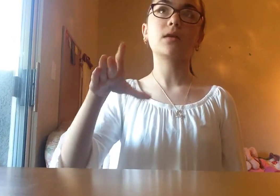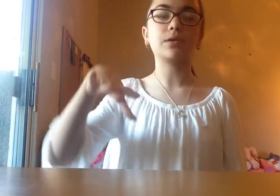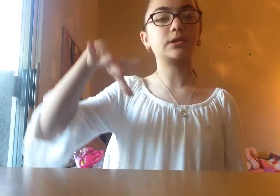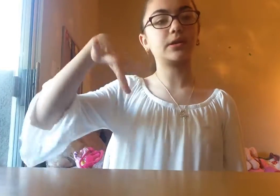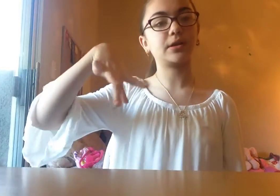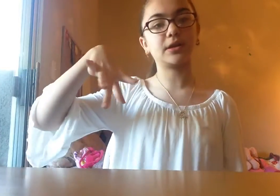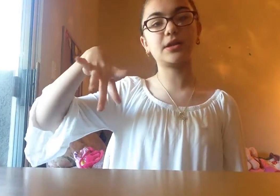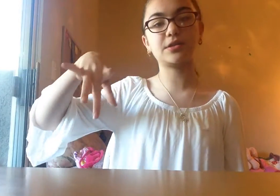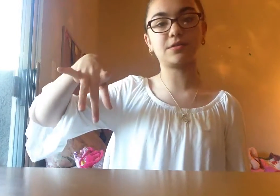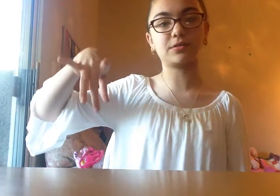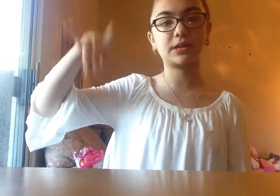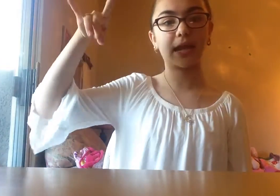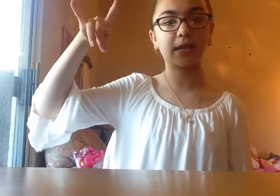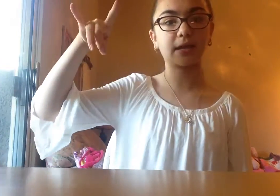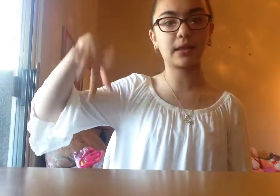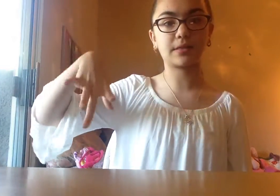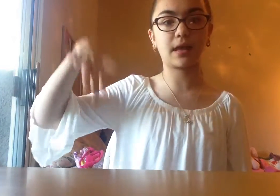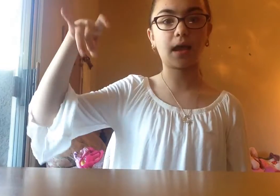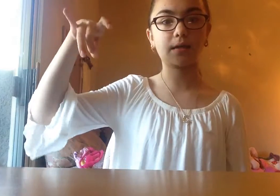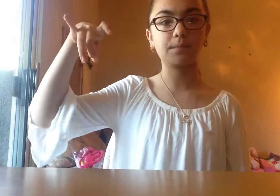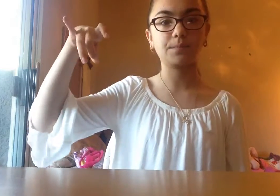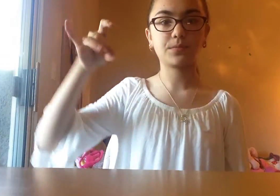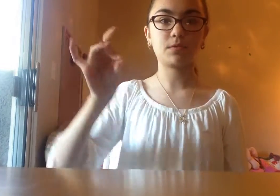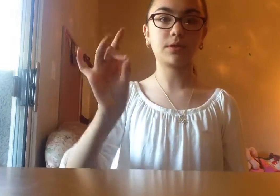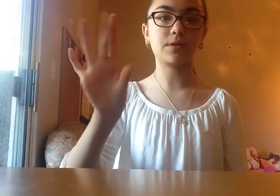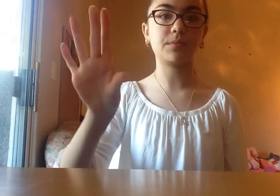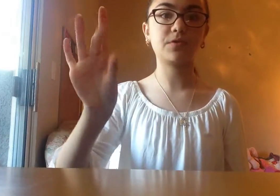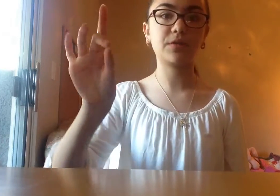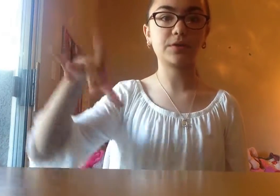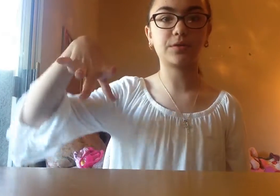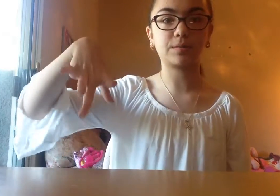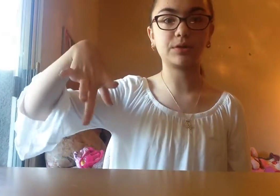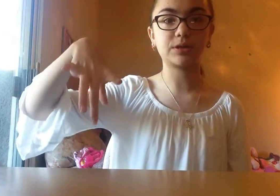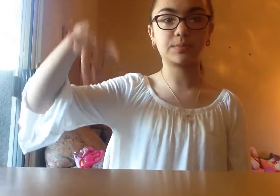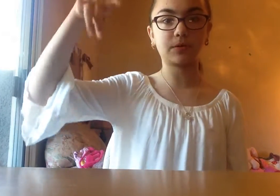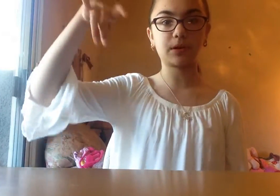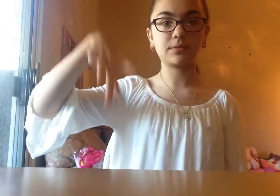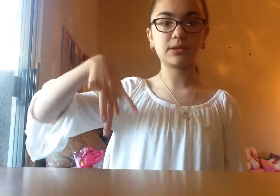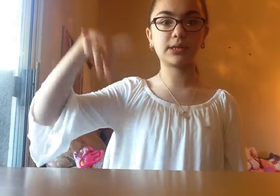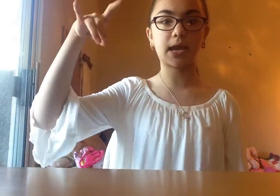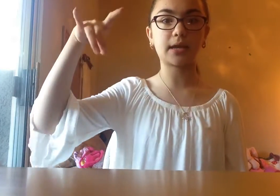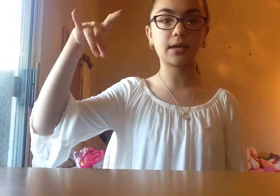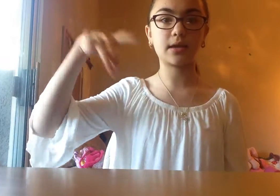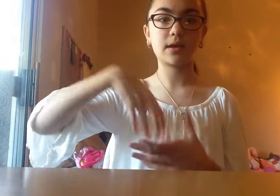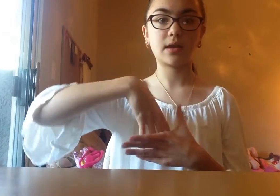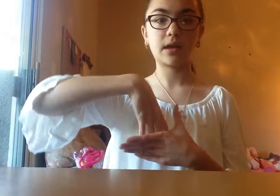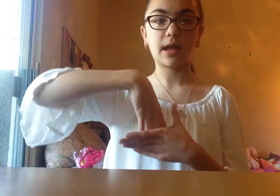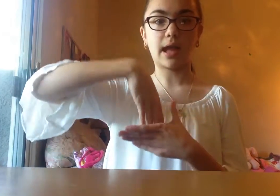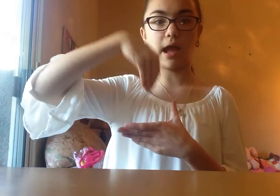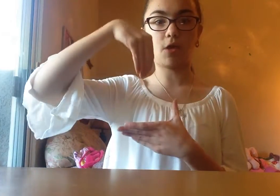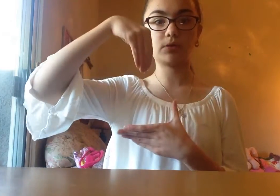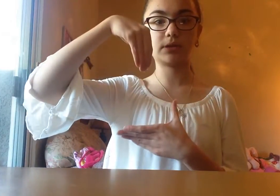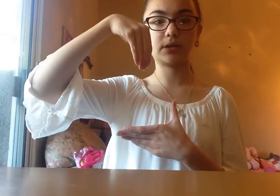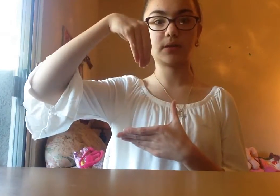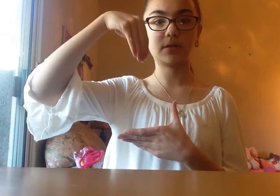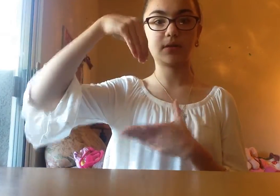Okay, sorry. You go take it like that. With your middle finger and your thumb, you just pull it out. Take it out